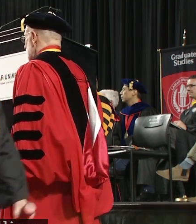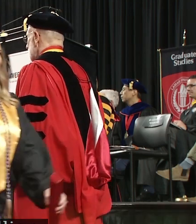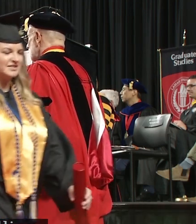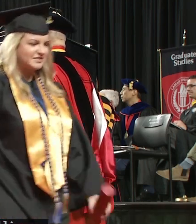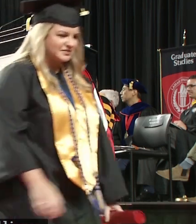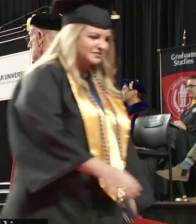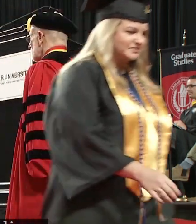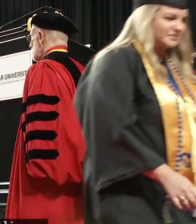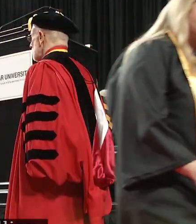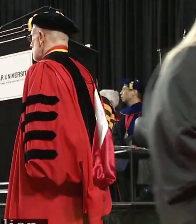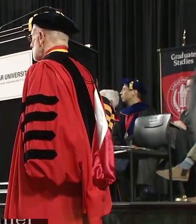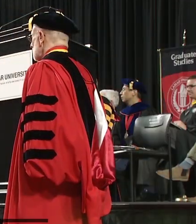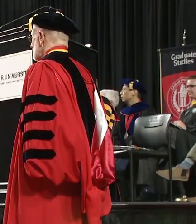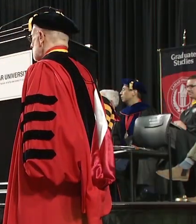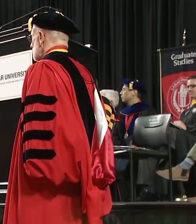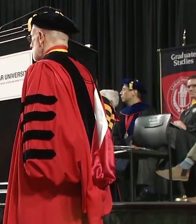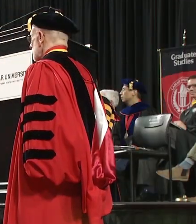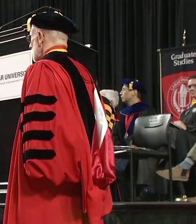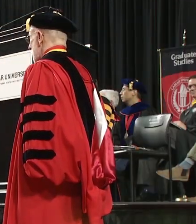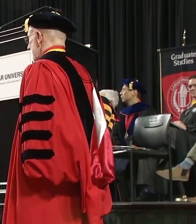Sahar Norli Jawani.